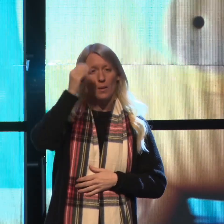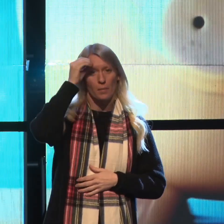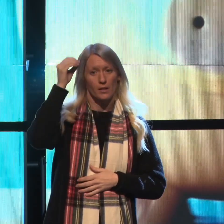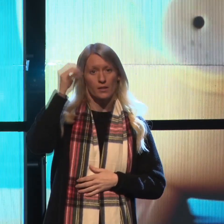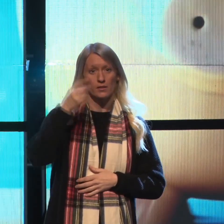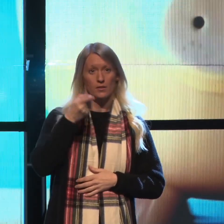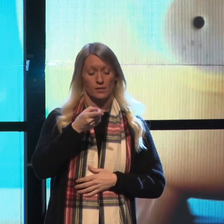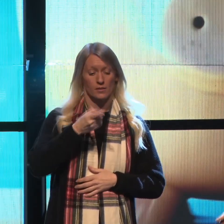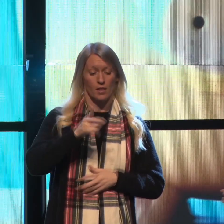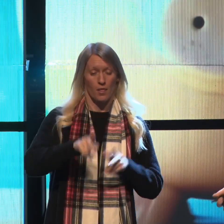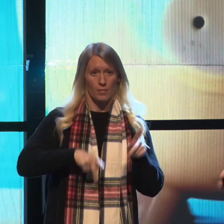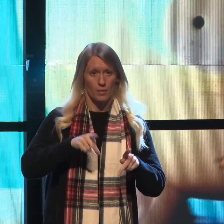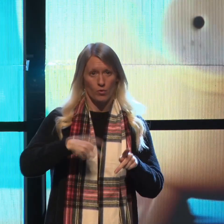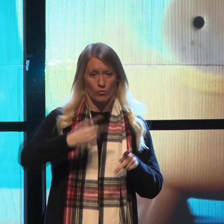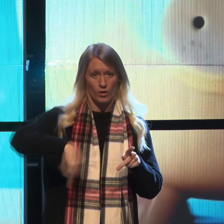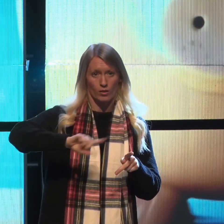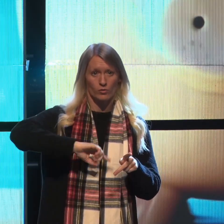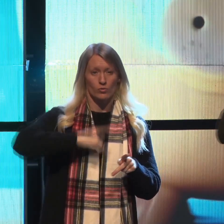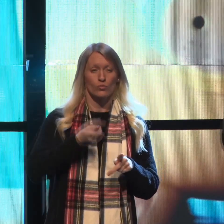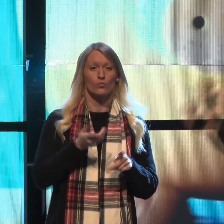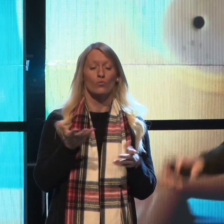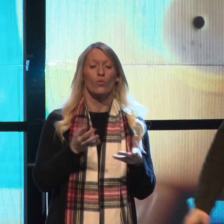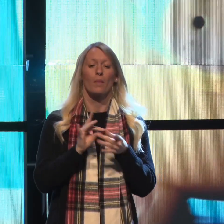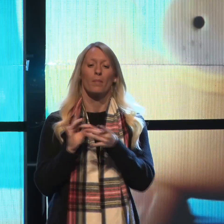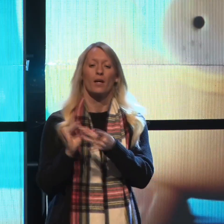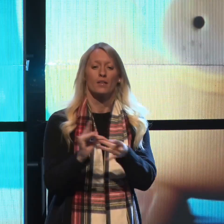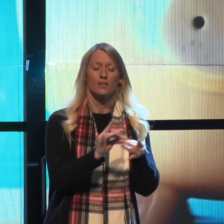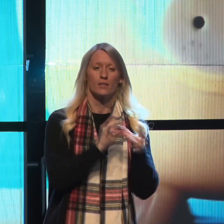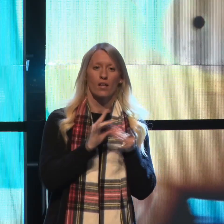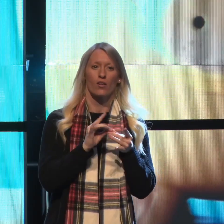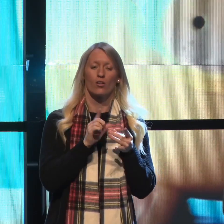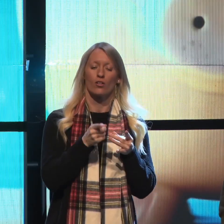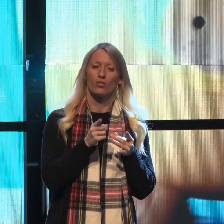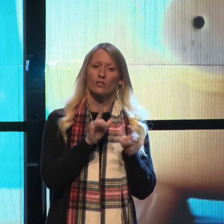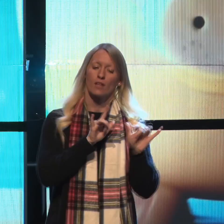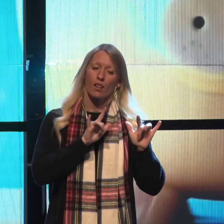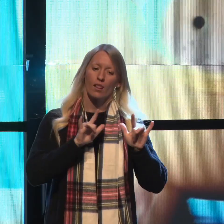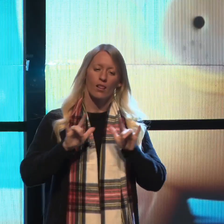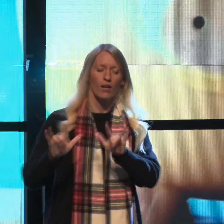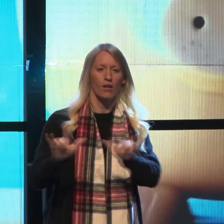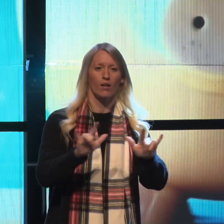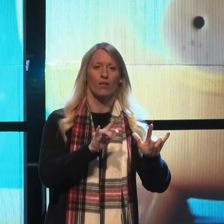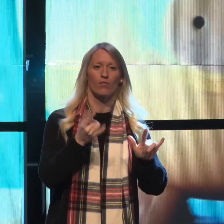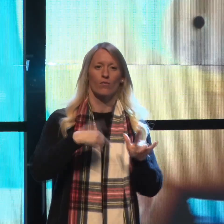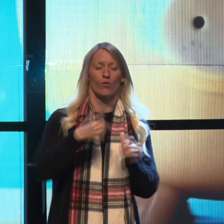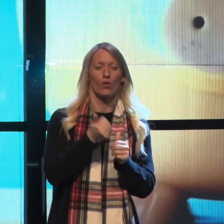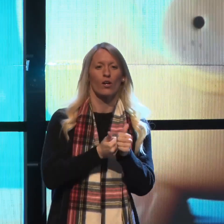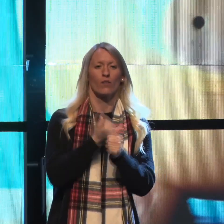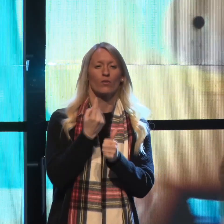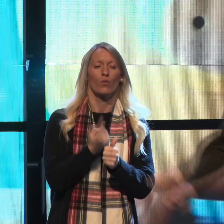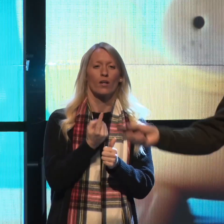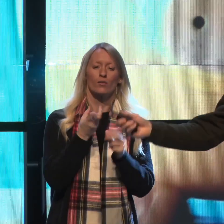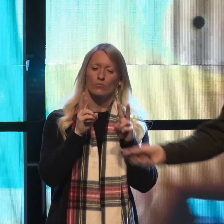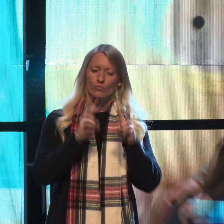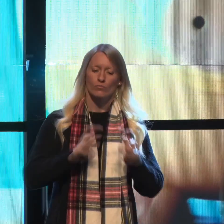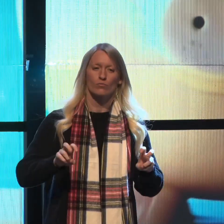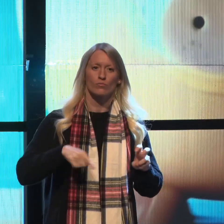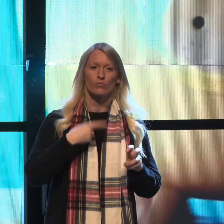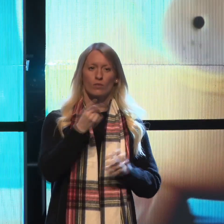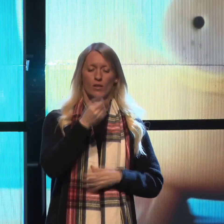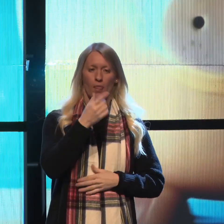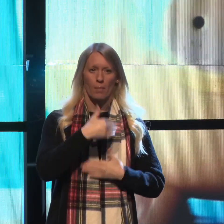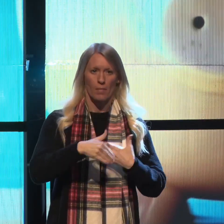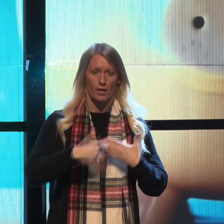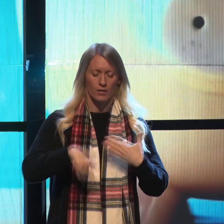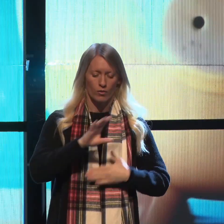around you, because what binds us together is a love for everyone. And we can explore all those things, and that's wonderful. The body of Christ broken